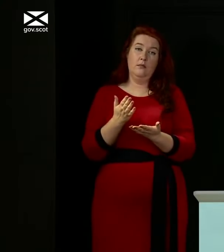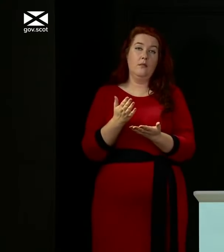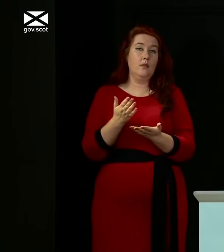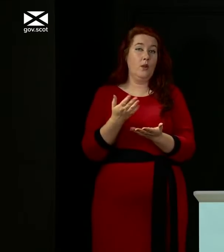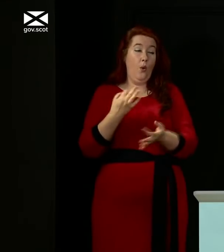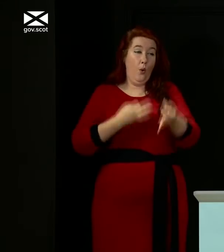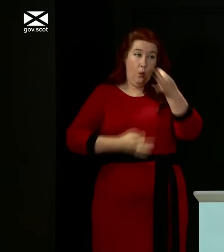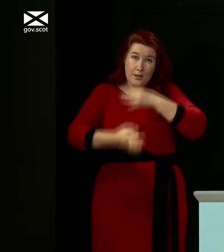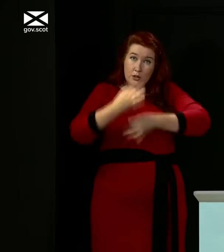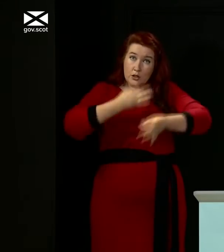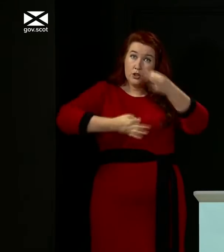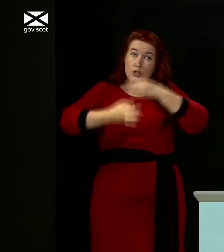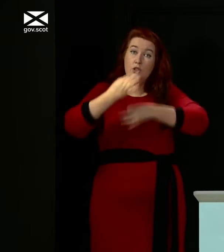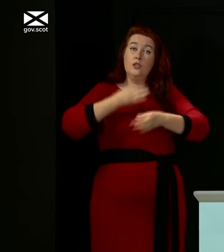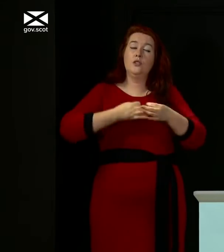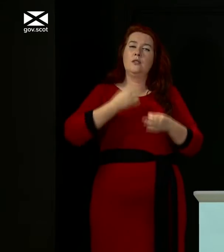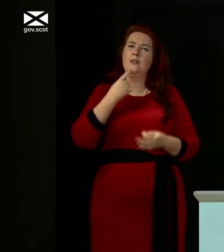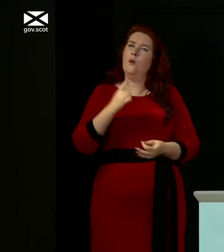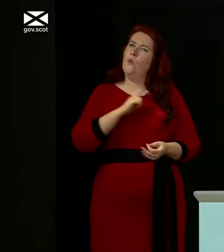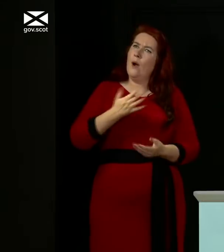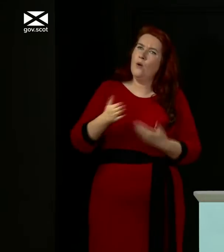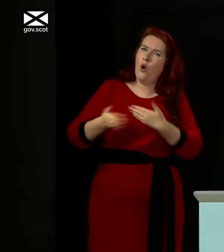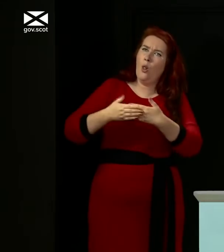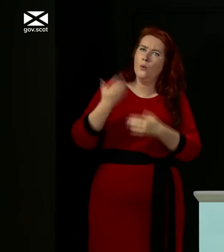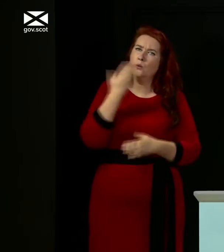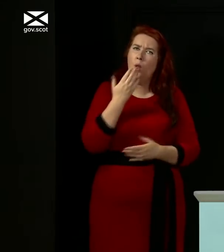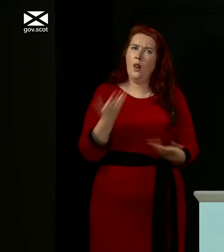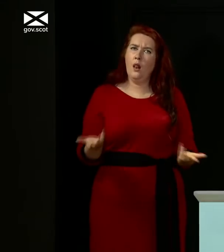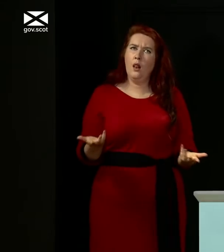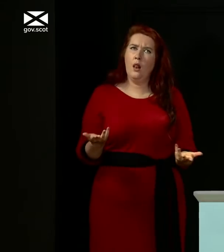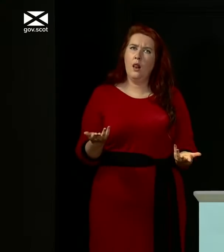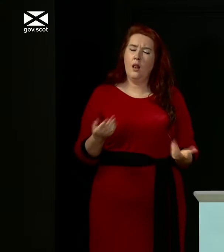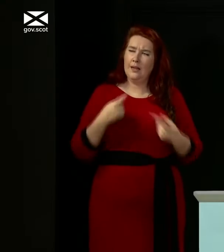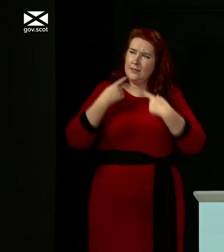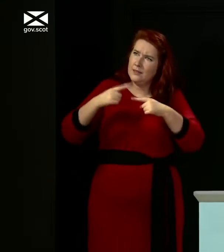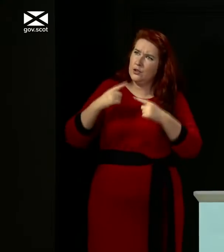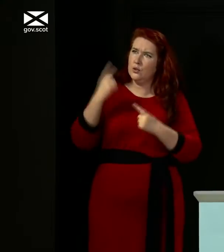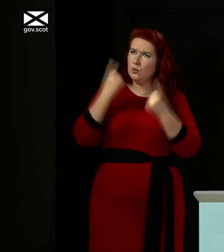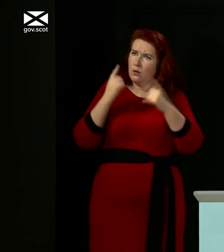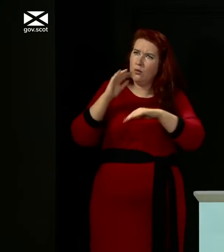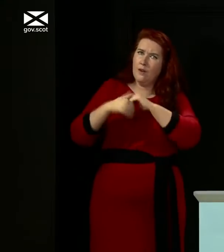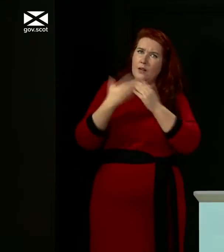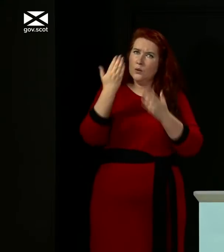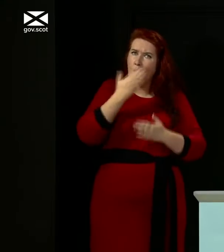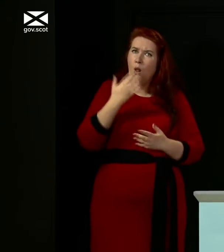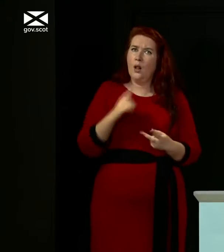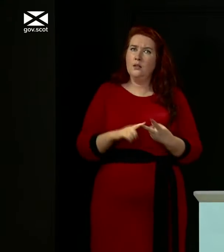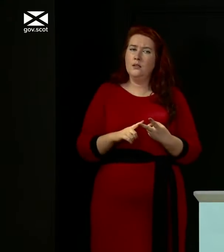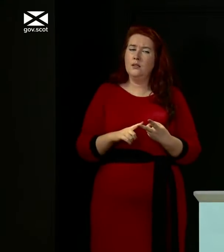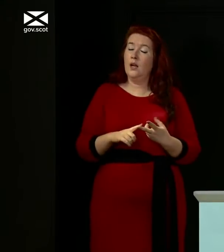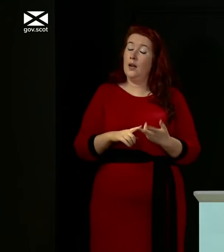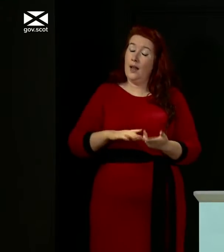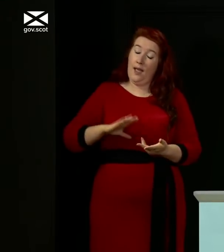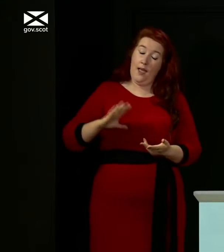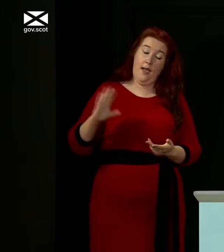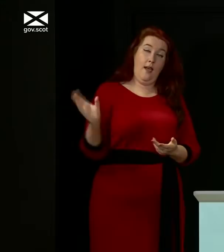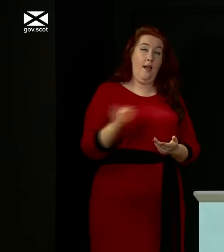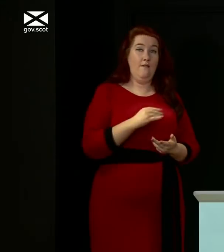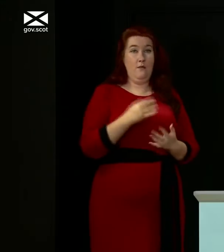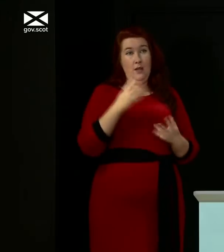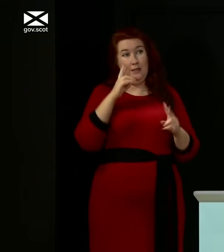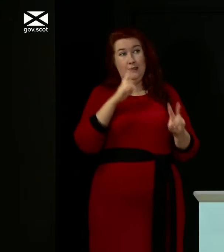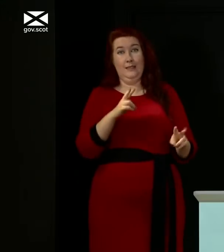of questions coming at us here is, why aren't we closing schools? Teachers are concerned about schools being open, and everybody has heard